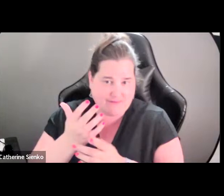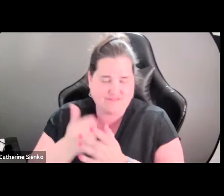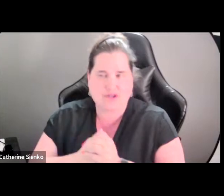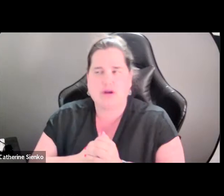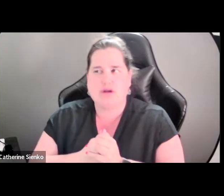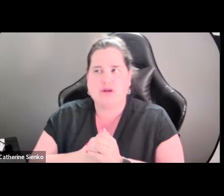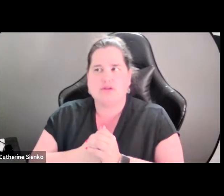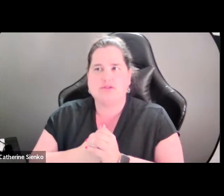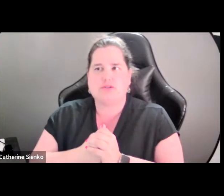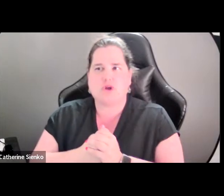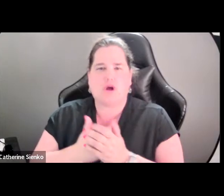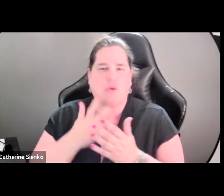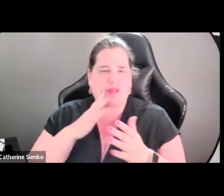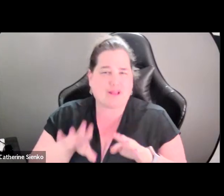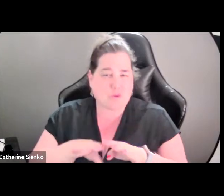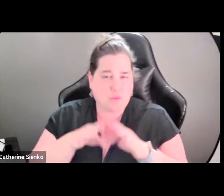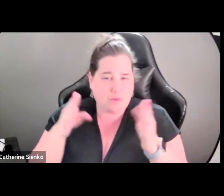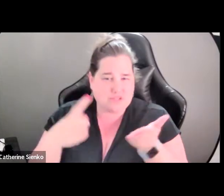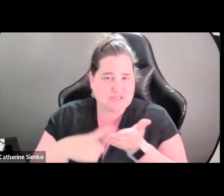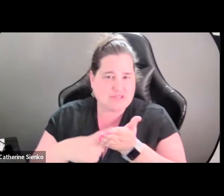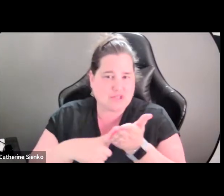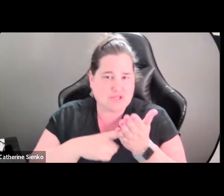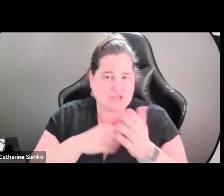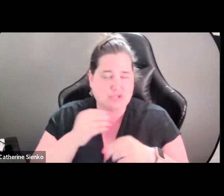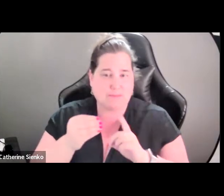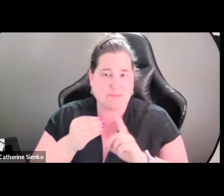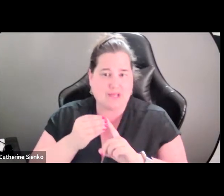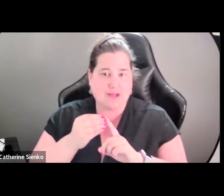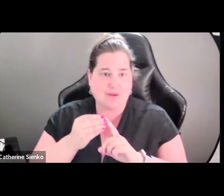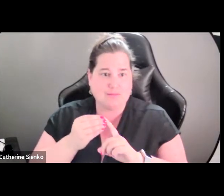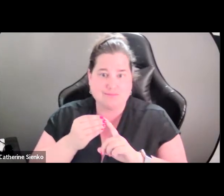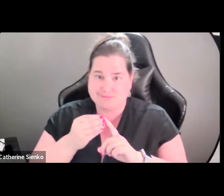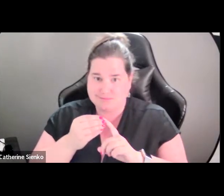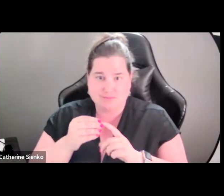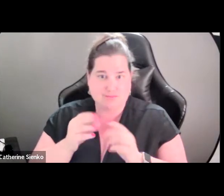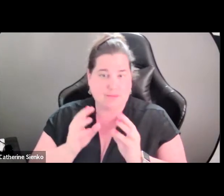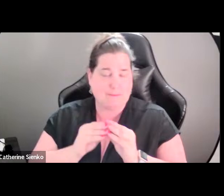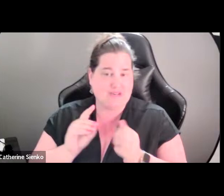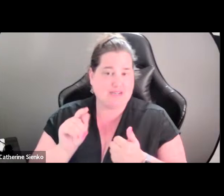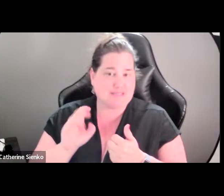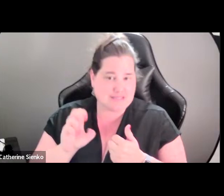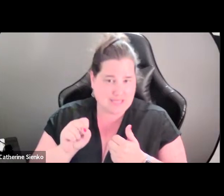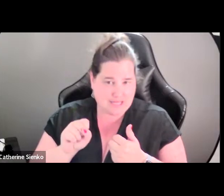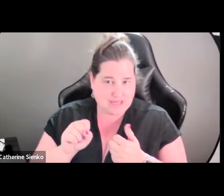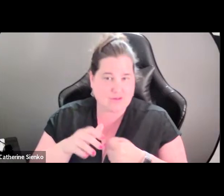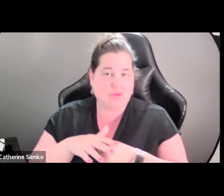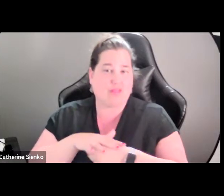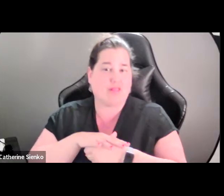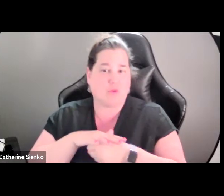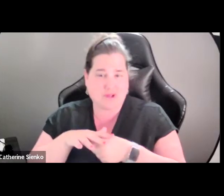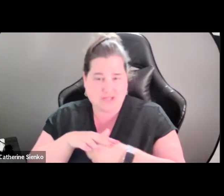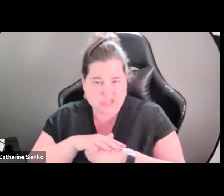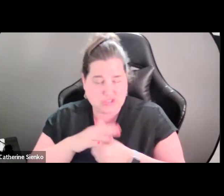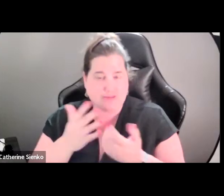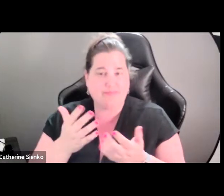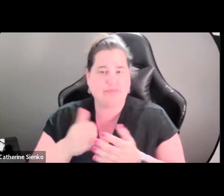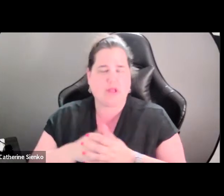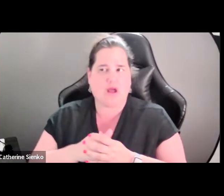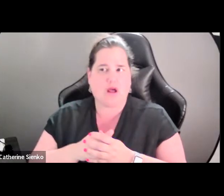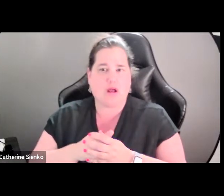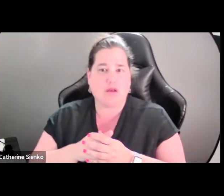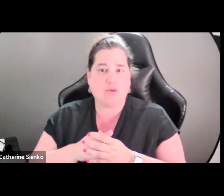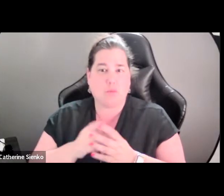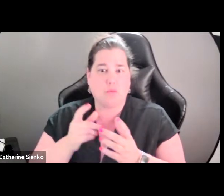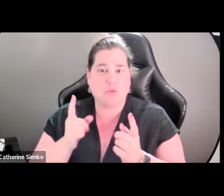recognize is a challenge. That presents a challenge for us. So I wanted to open up the floor to a discussion about